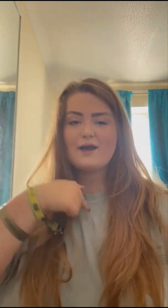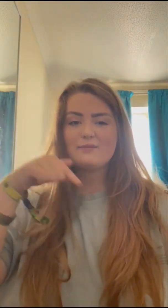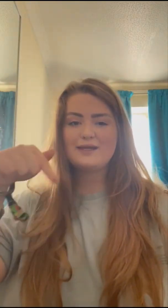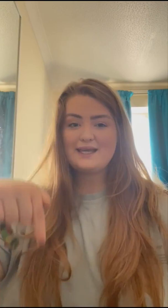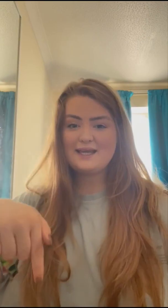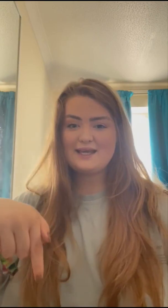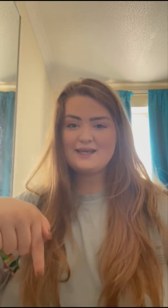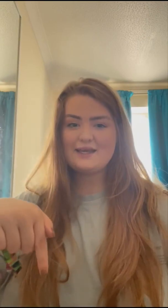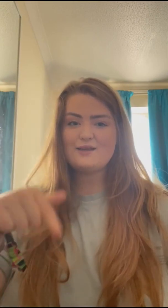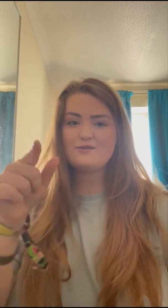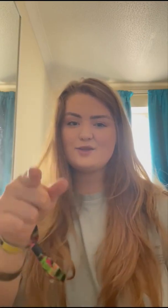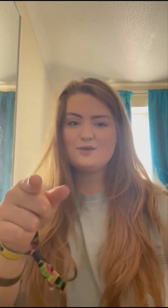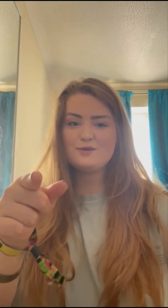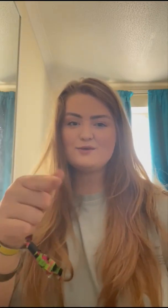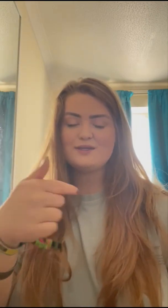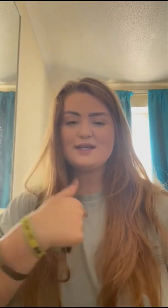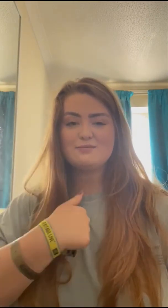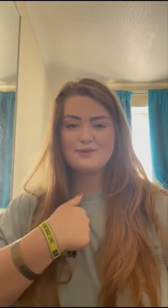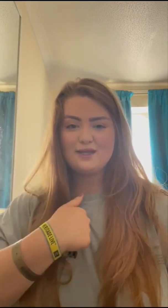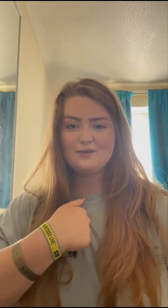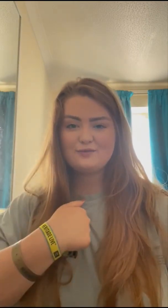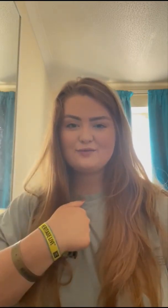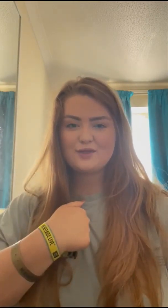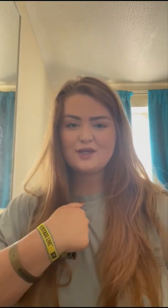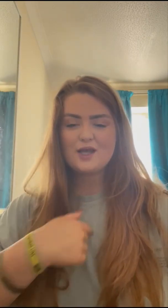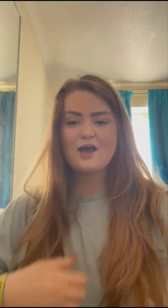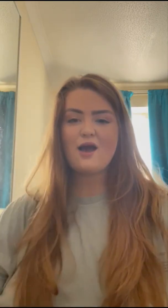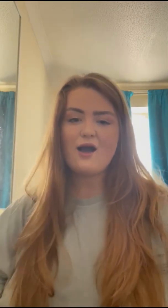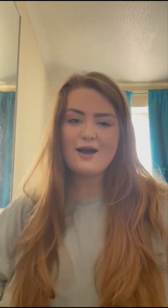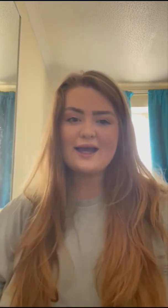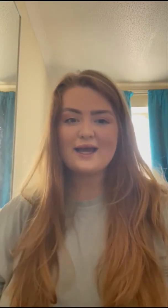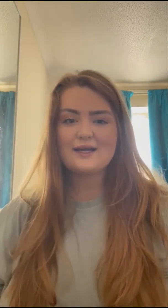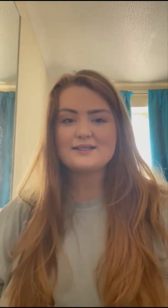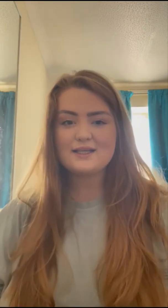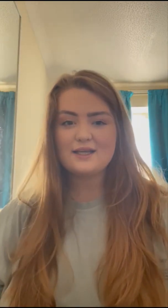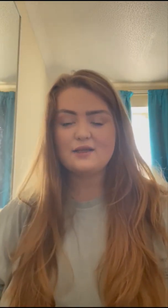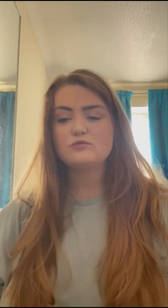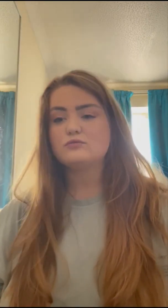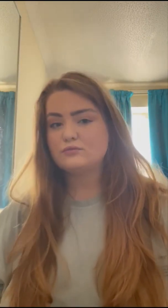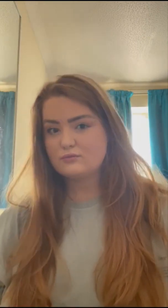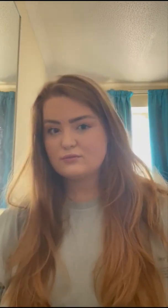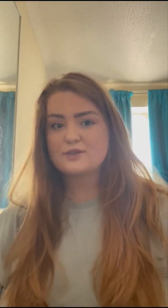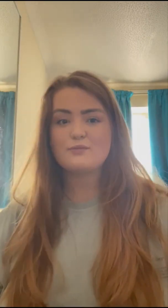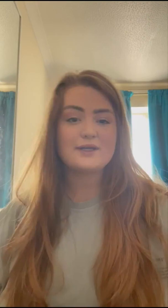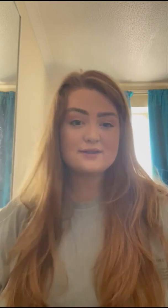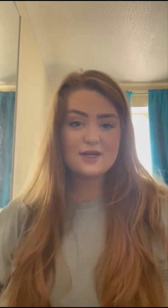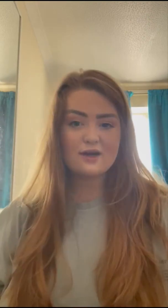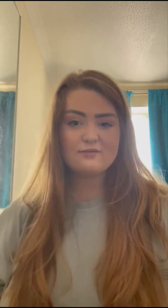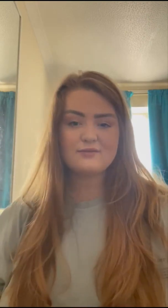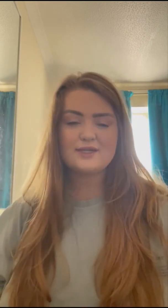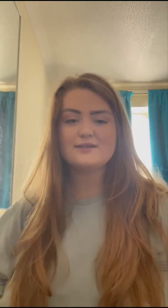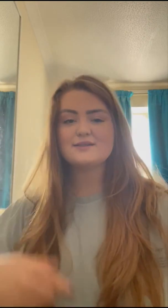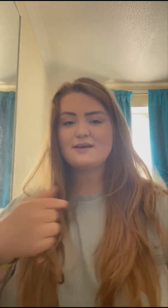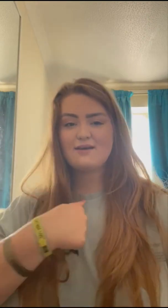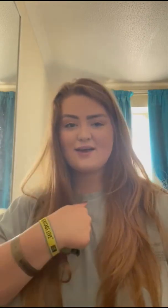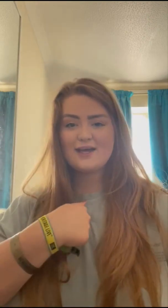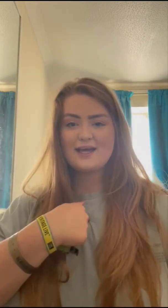am here if you need me. I had a something time is I